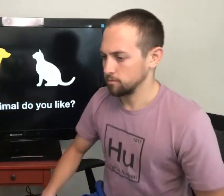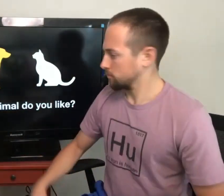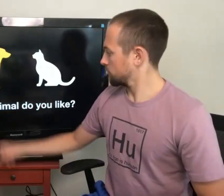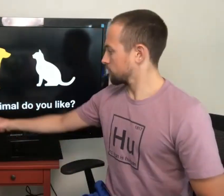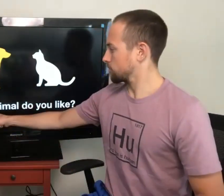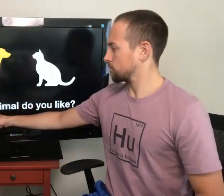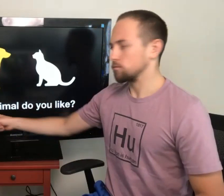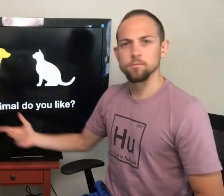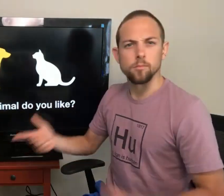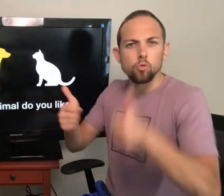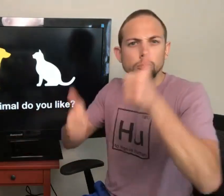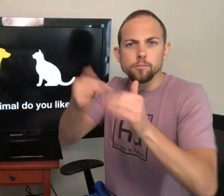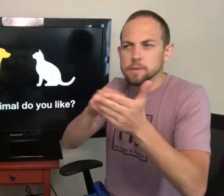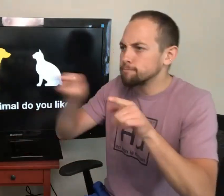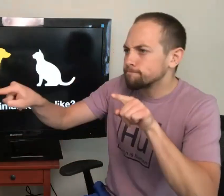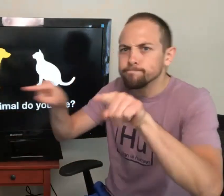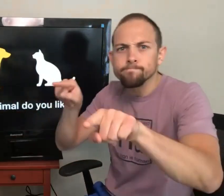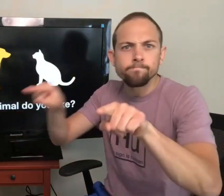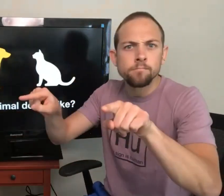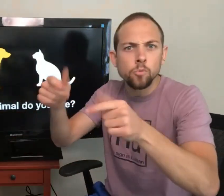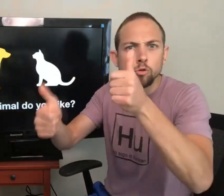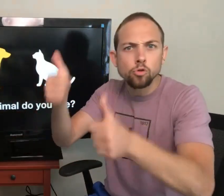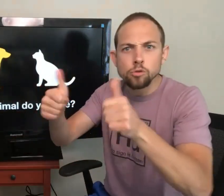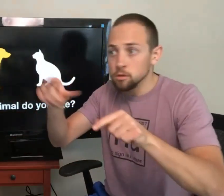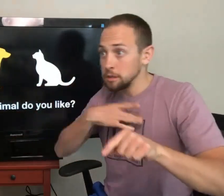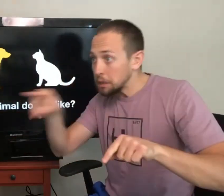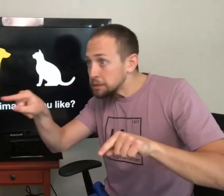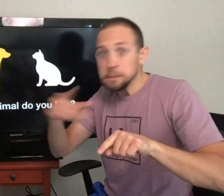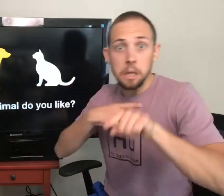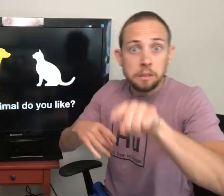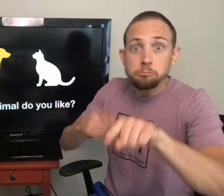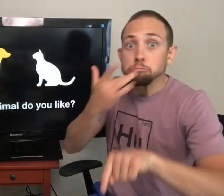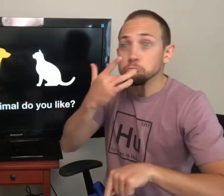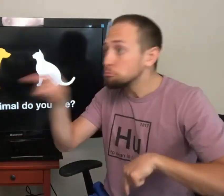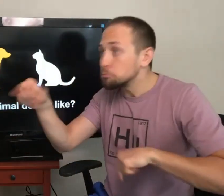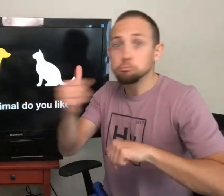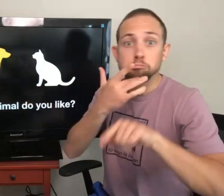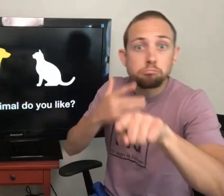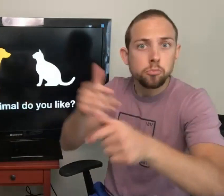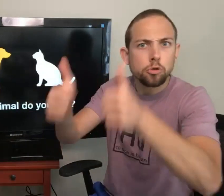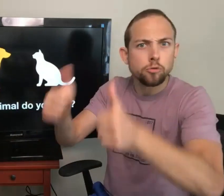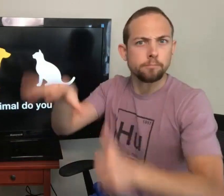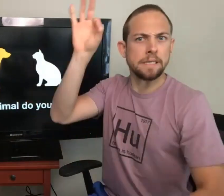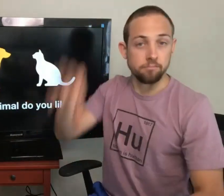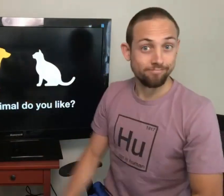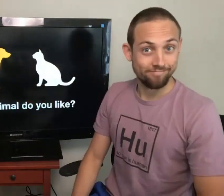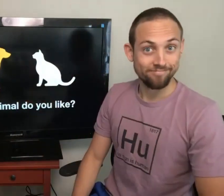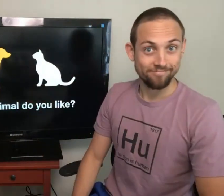it's a question because it starts with which. Which of these options, the cat, the dog, which one do you